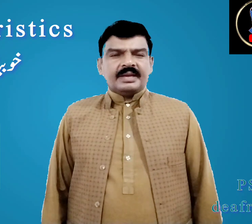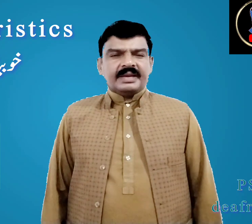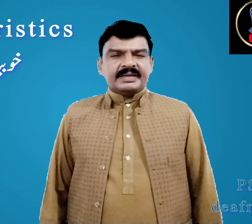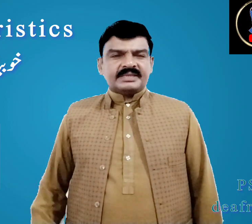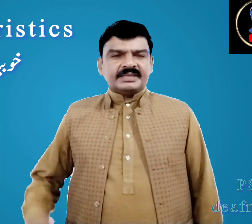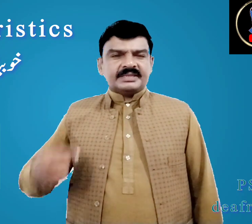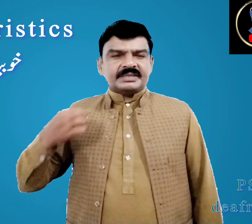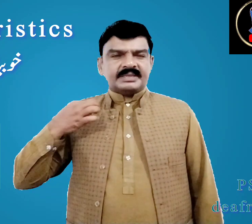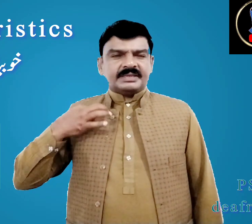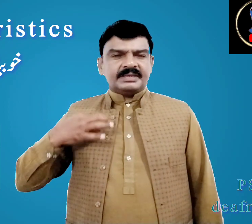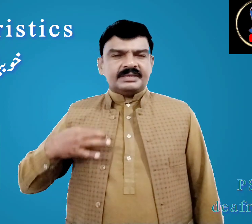characteristics,